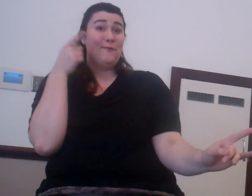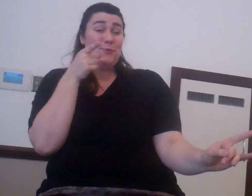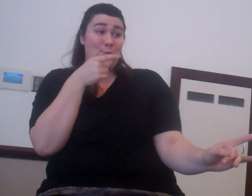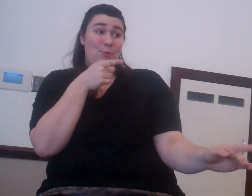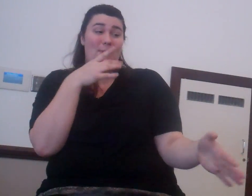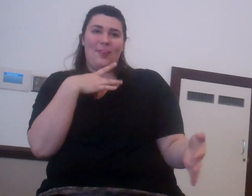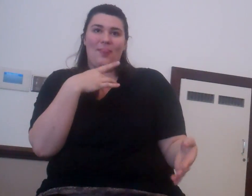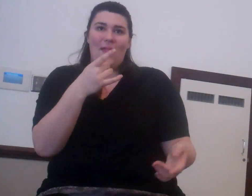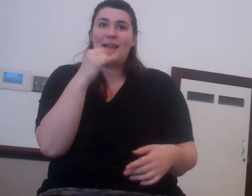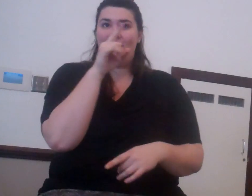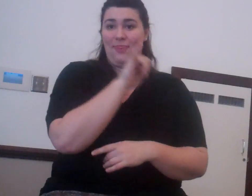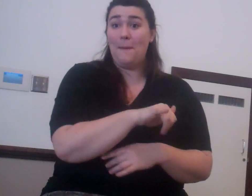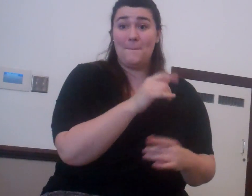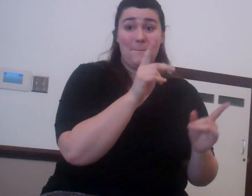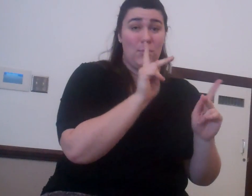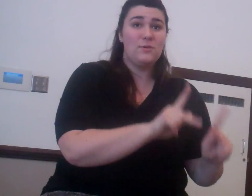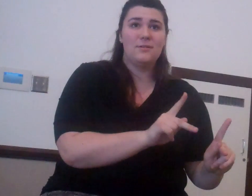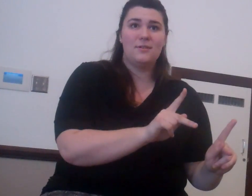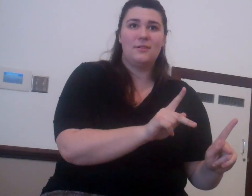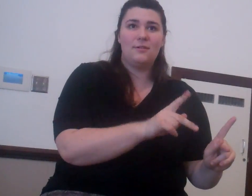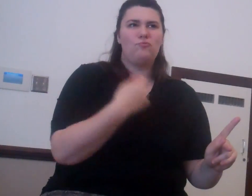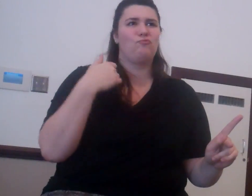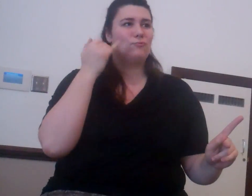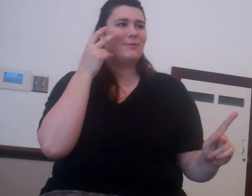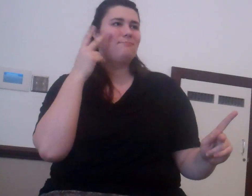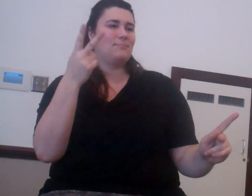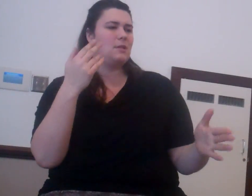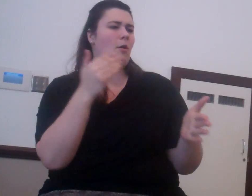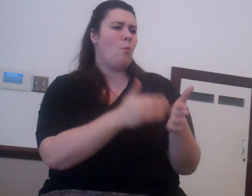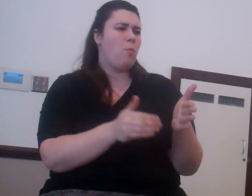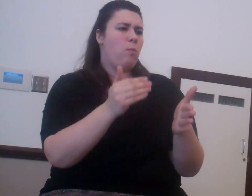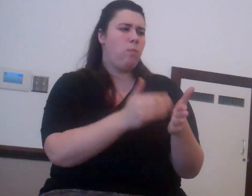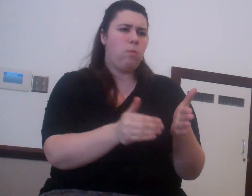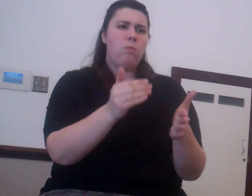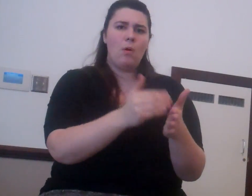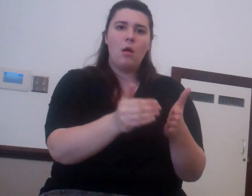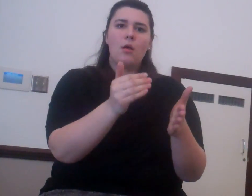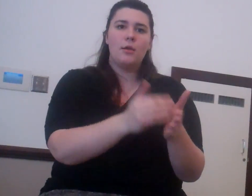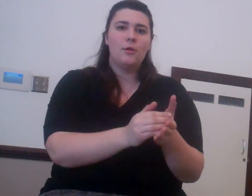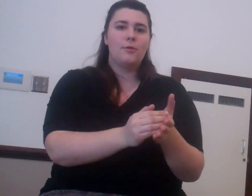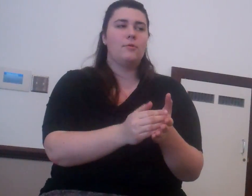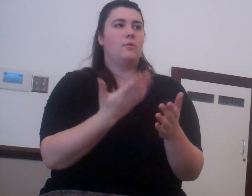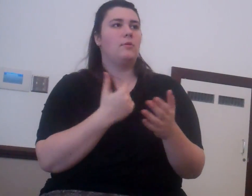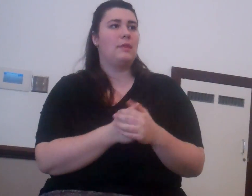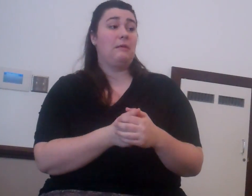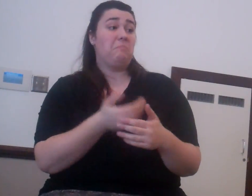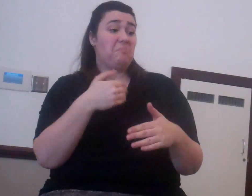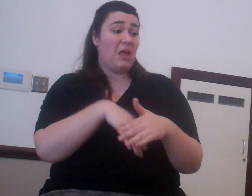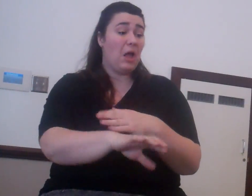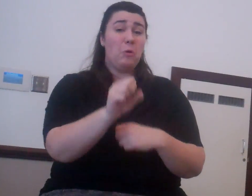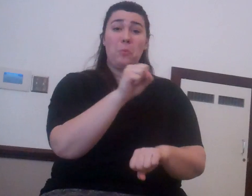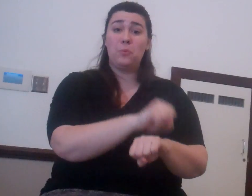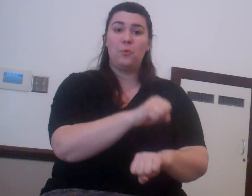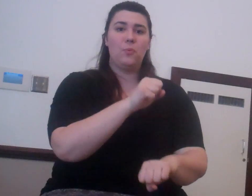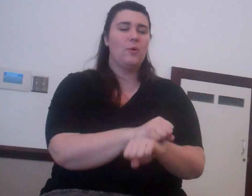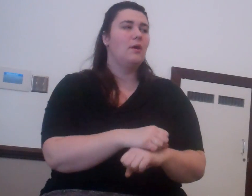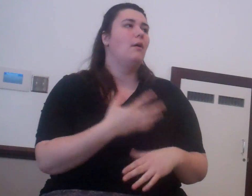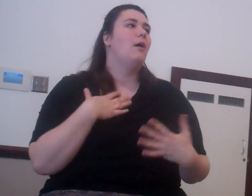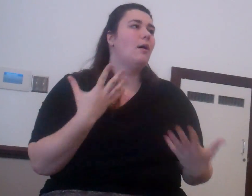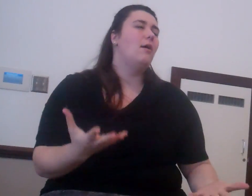to see them more often, maybe. I think, too, it can be really nice to know that they understand what you're going through all day and you know what